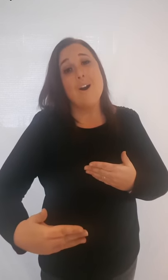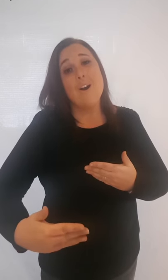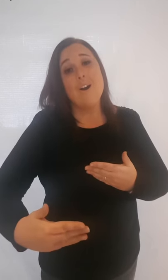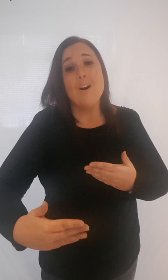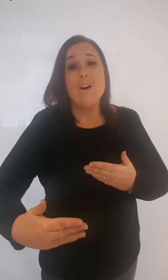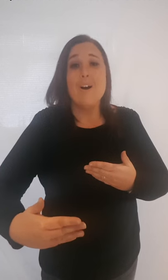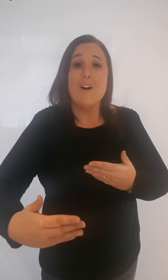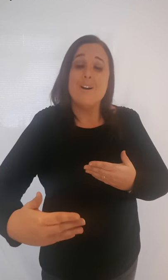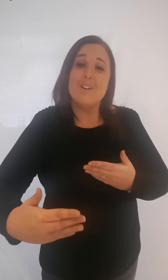will.